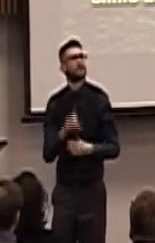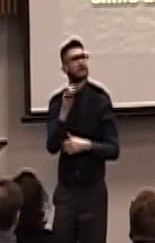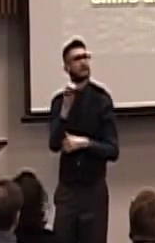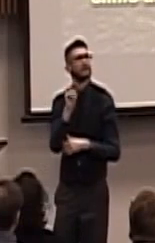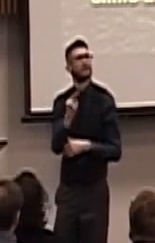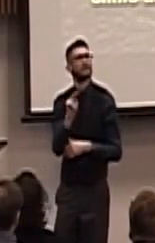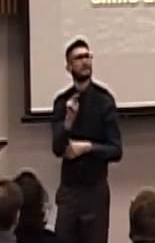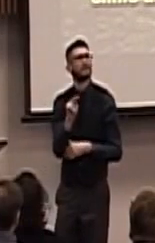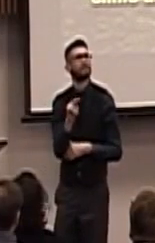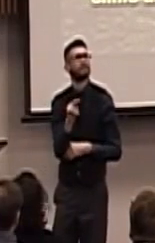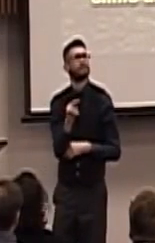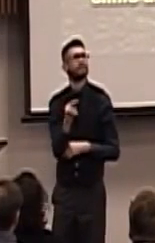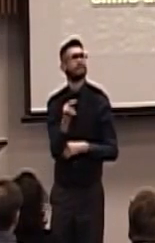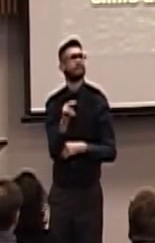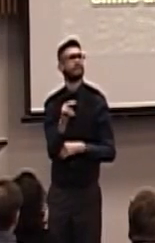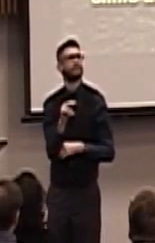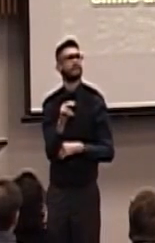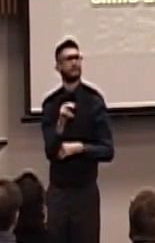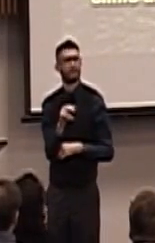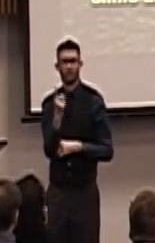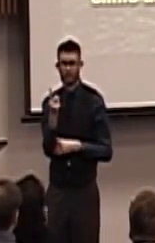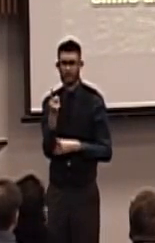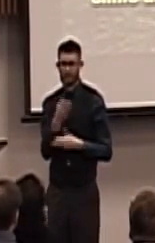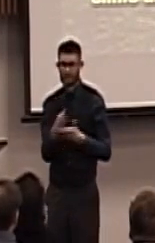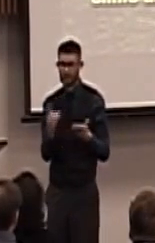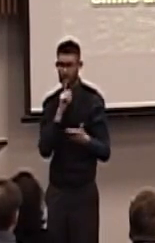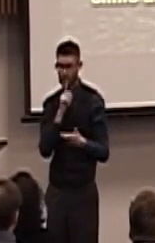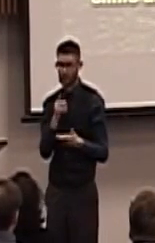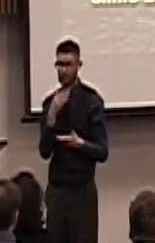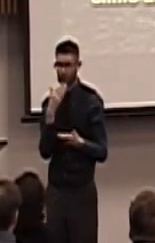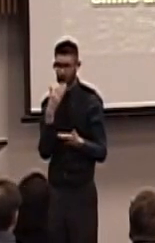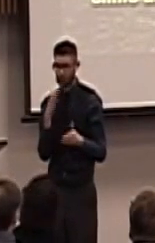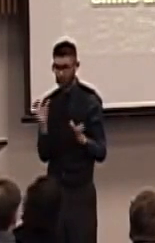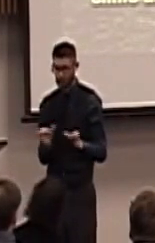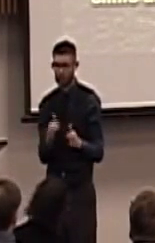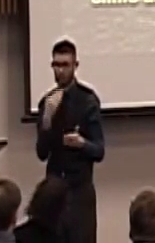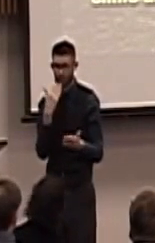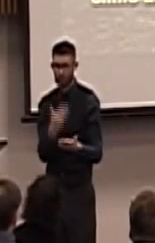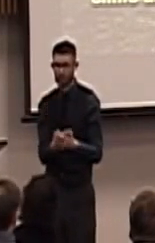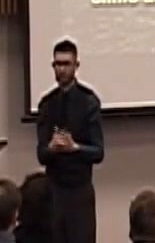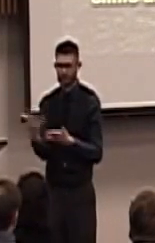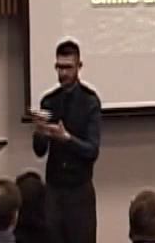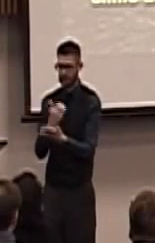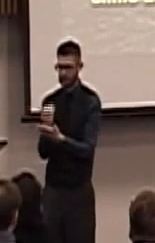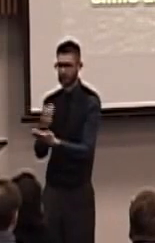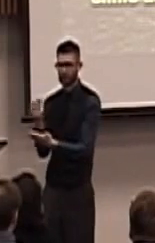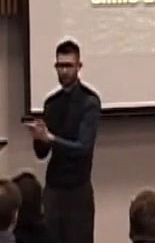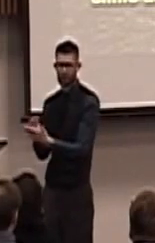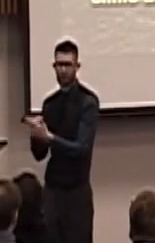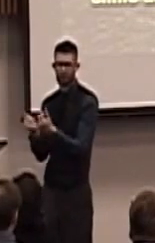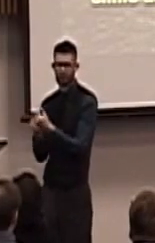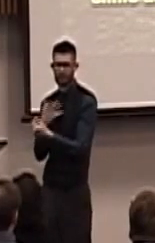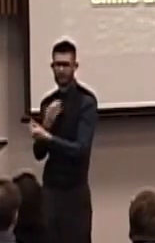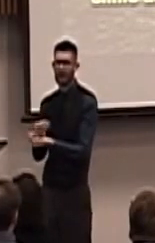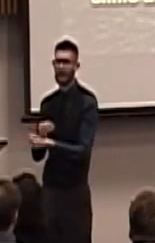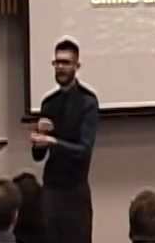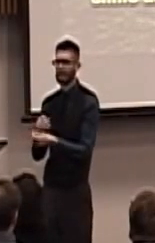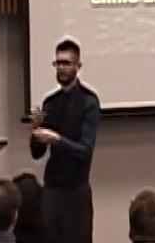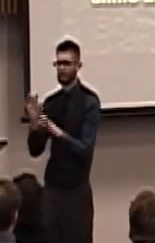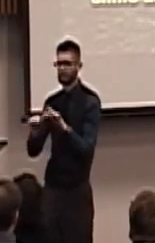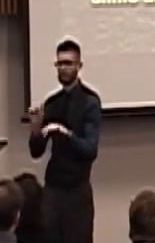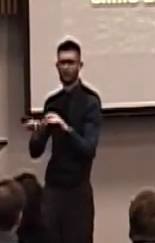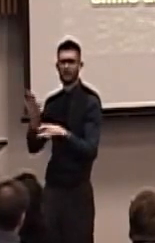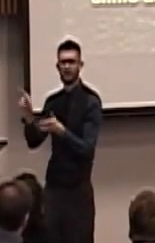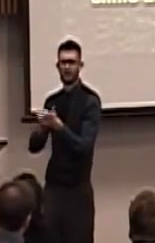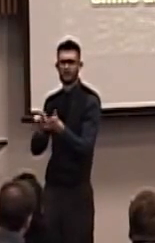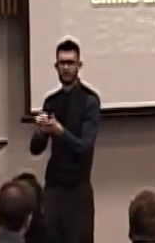Don is, one thing that he does really well is raises support and does this newsletter and builds buildings. And he